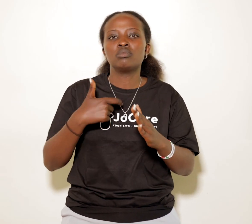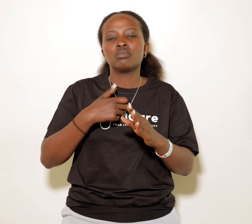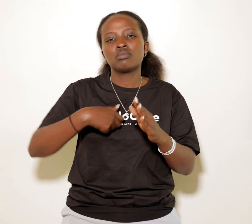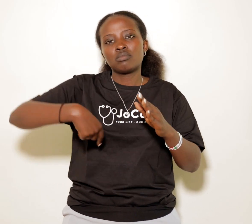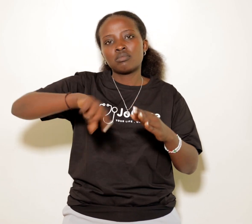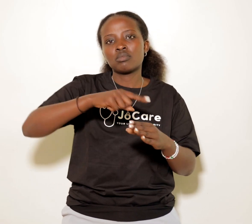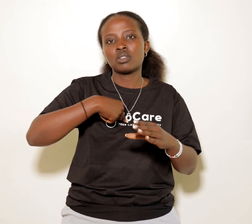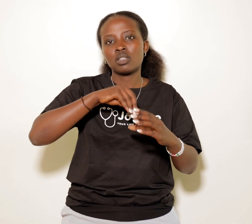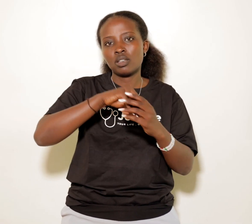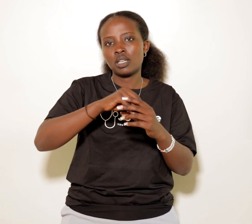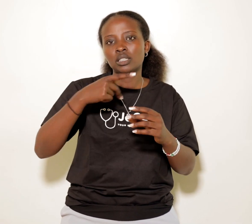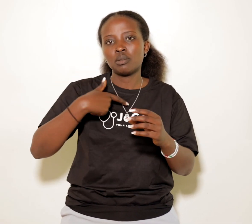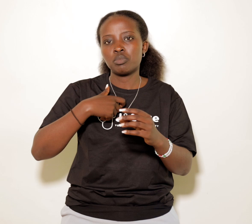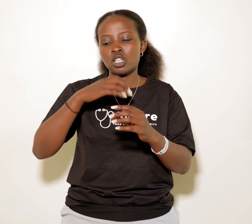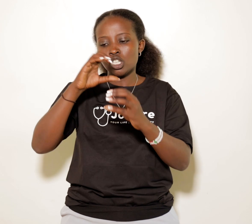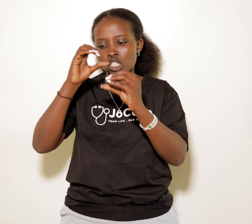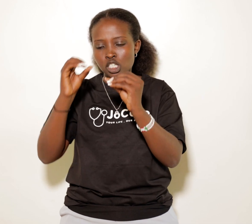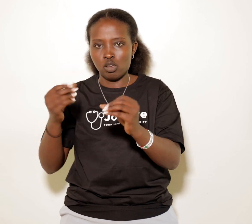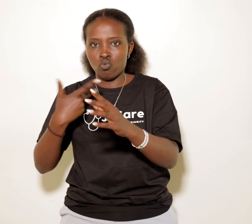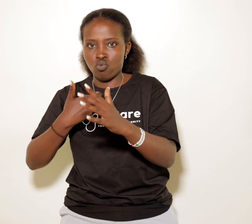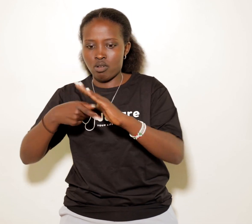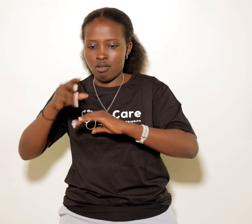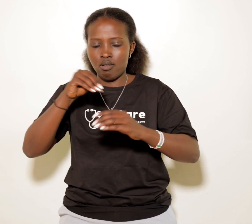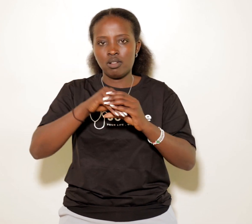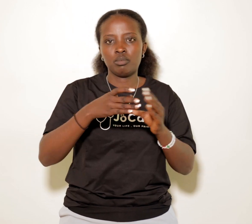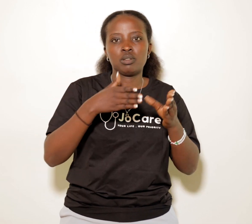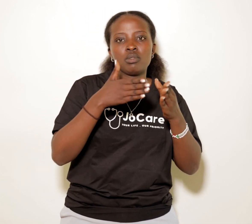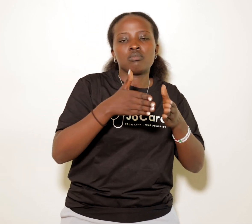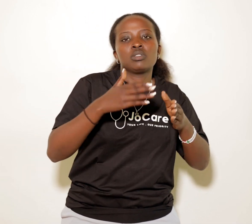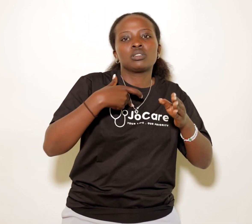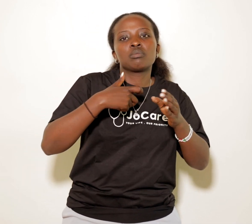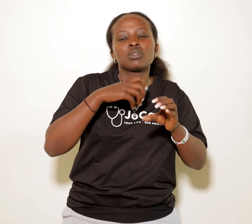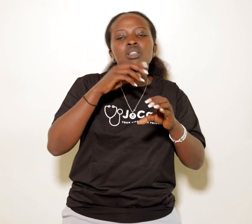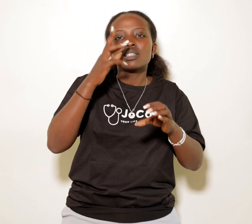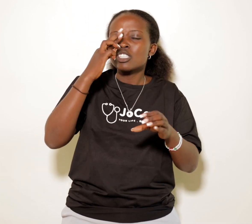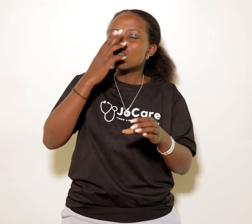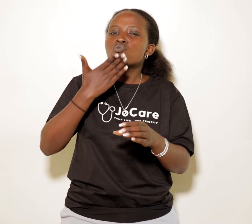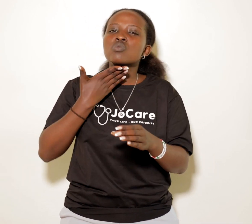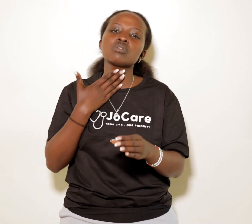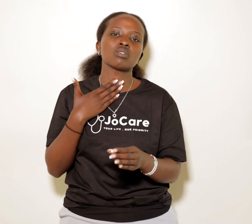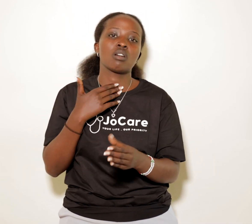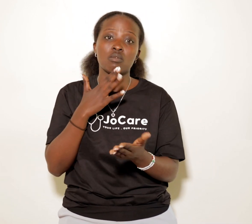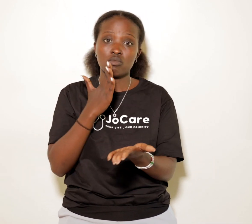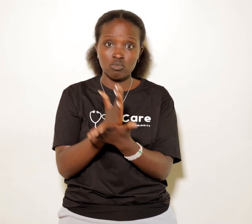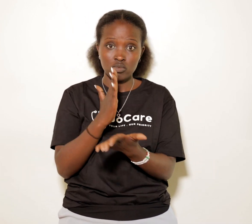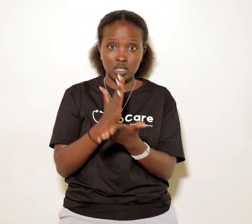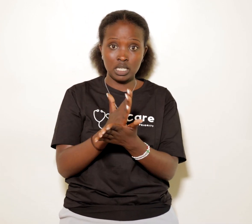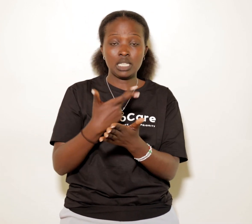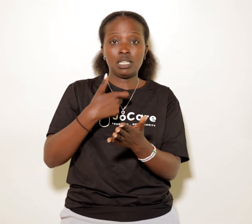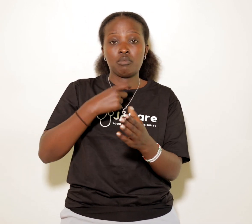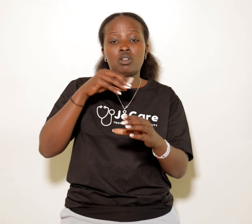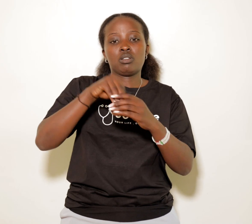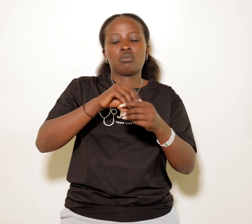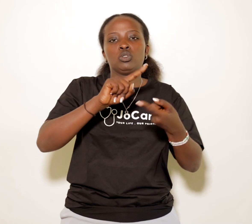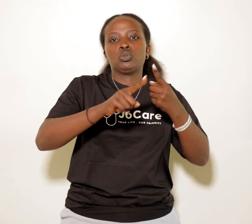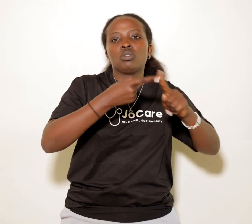contraceptive use or not using contraception. That is according to what he wants, the outcome of their sexual relations that he's going to